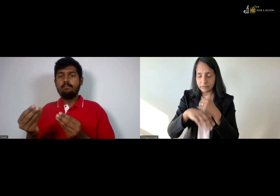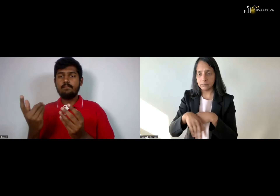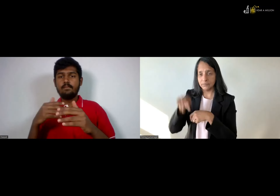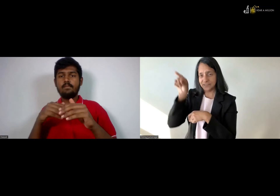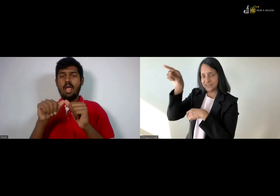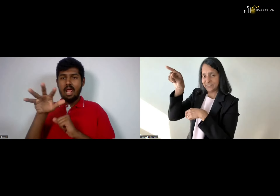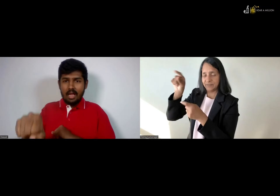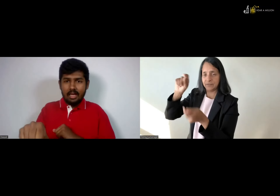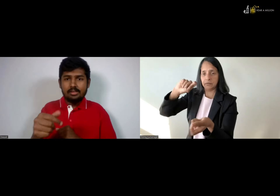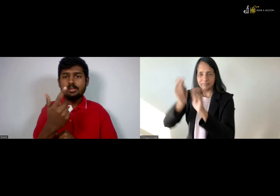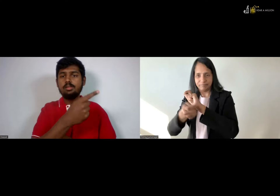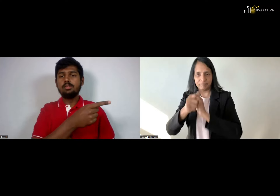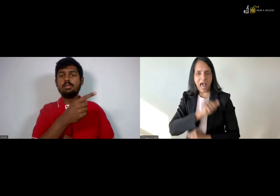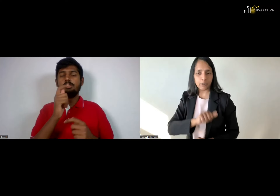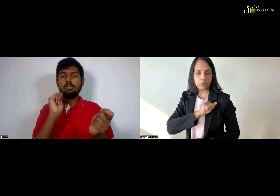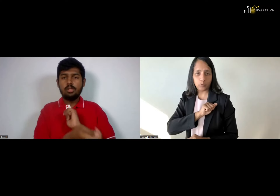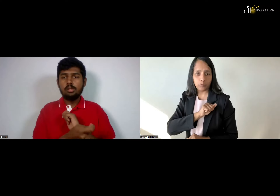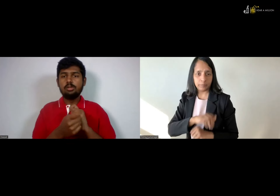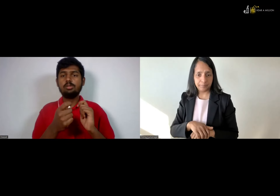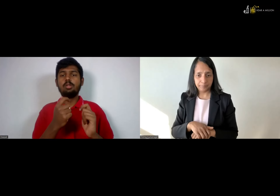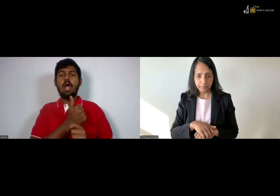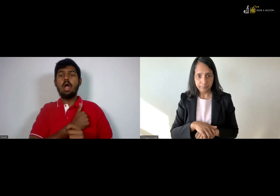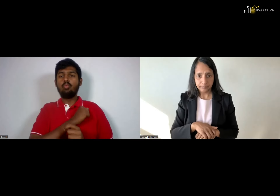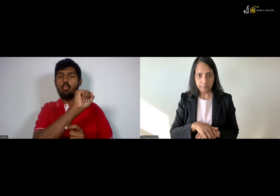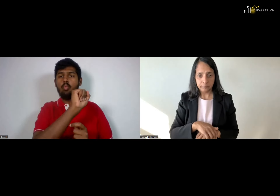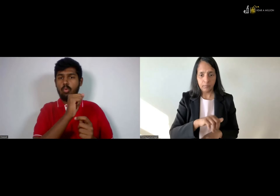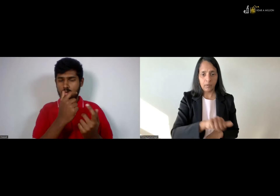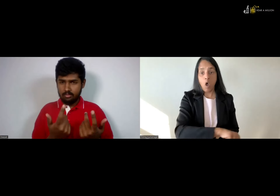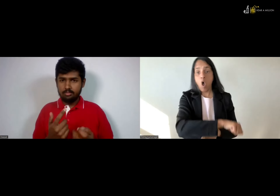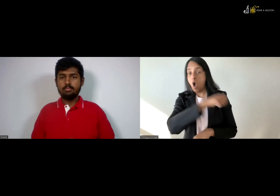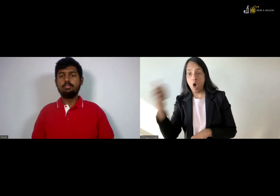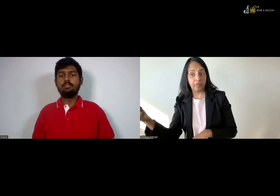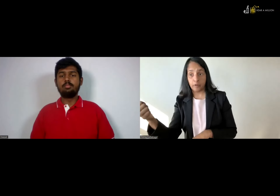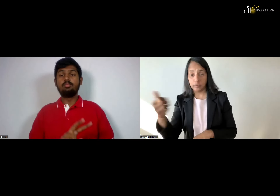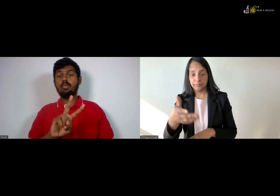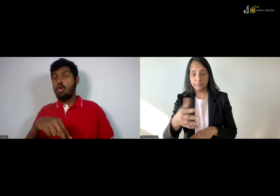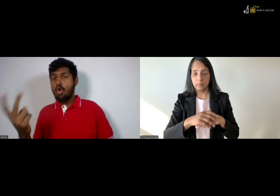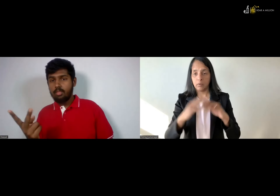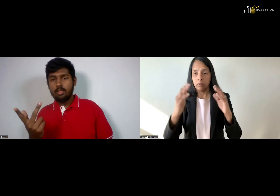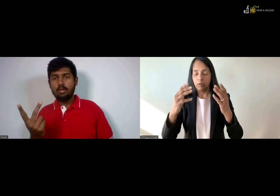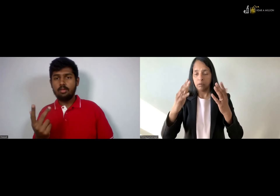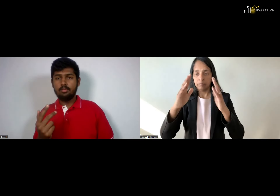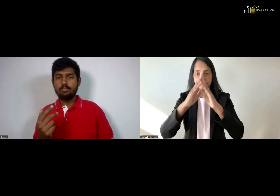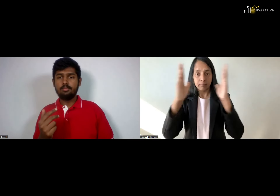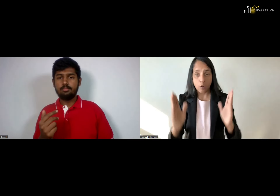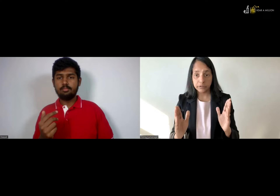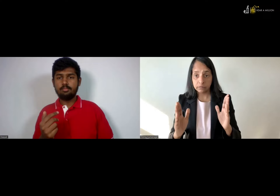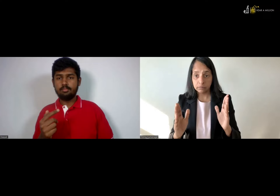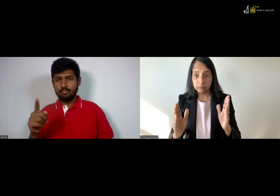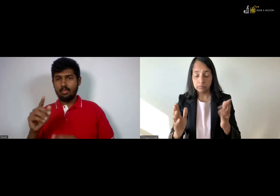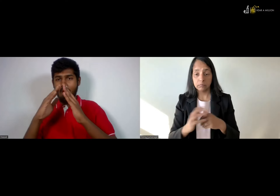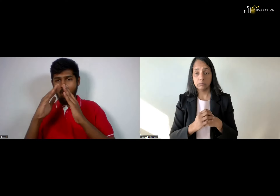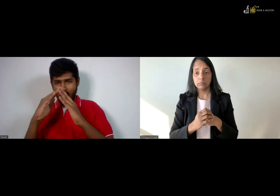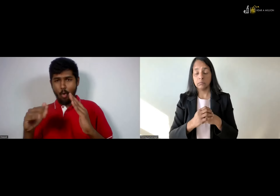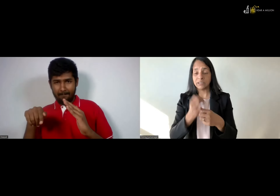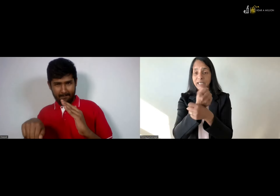the rules, regulation, maybe related to the accessibility or the interpreters. If someone has met